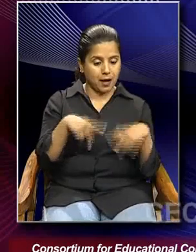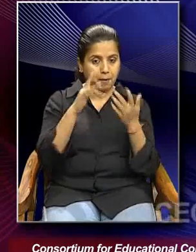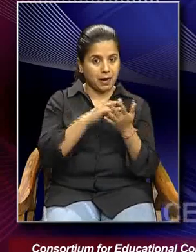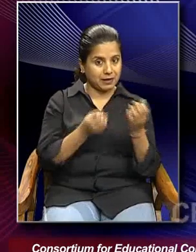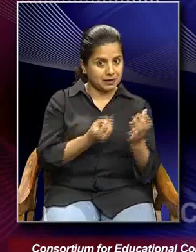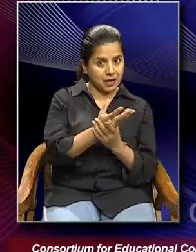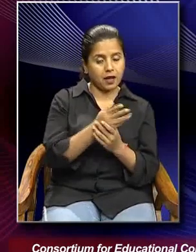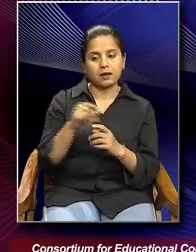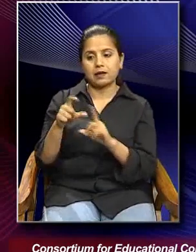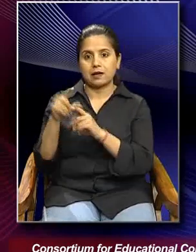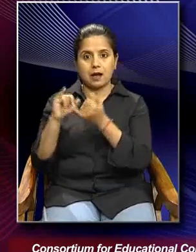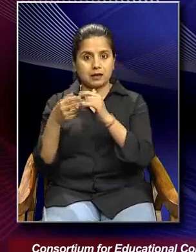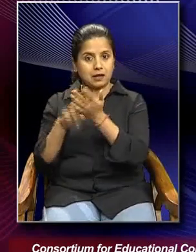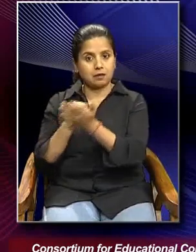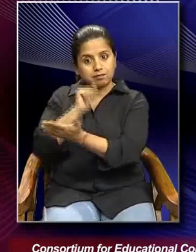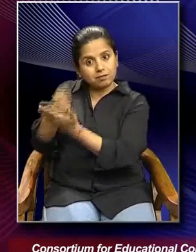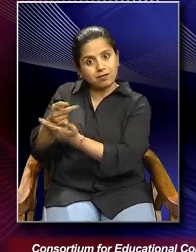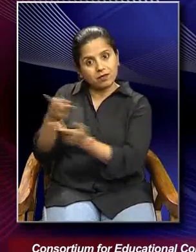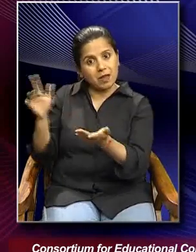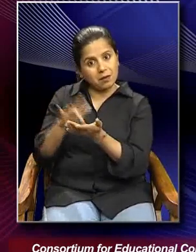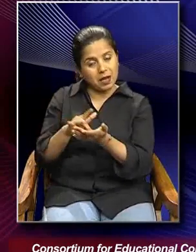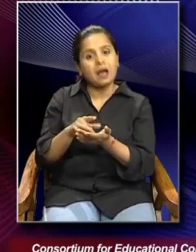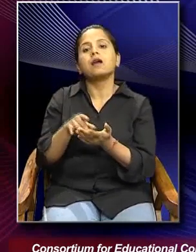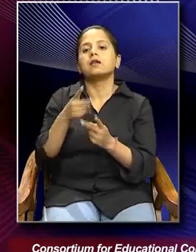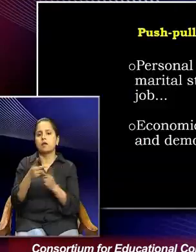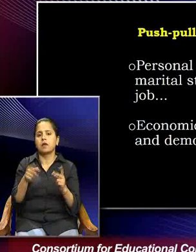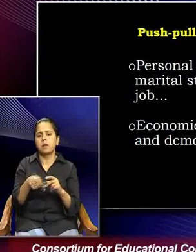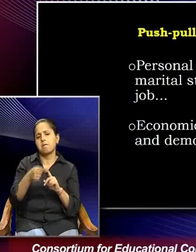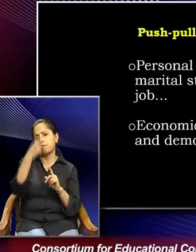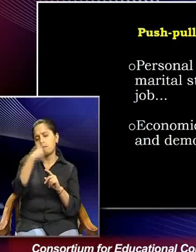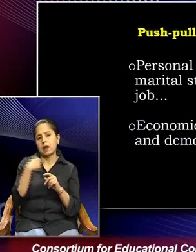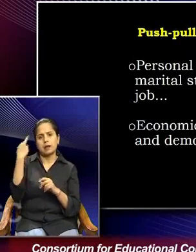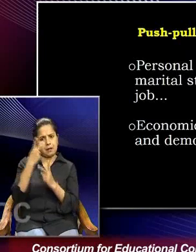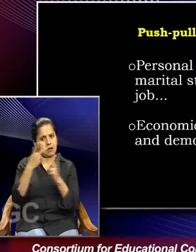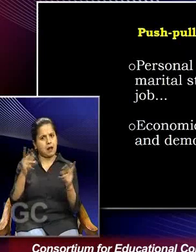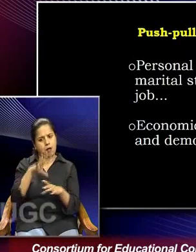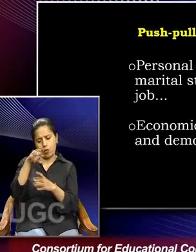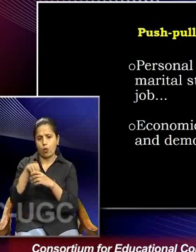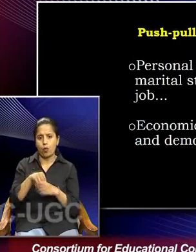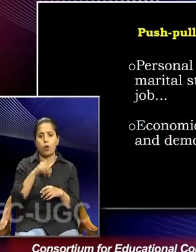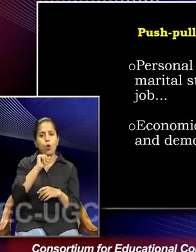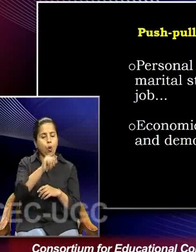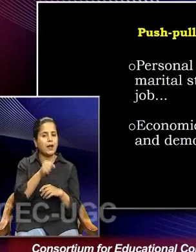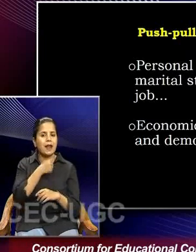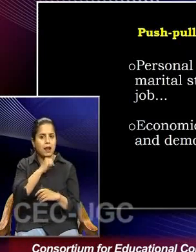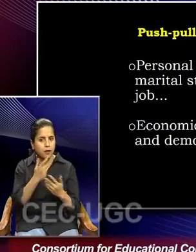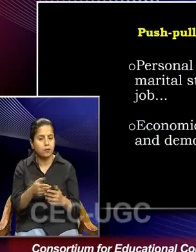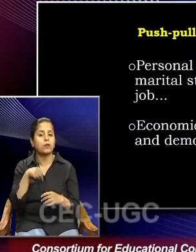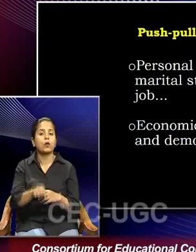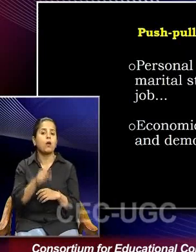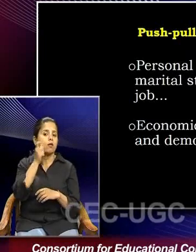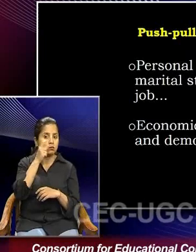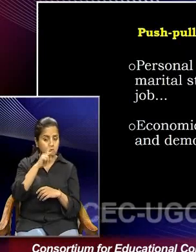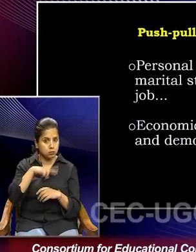of destinations. And this may also include the personal factors of individual, including their age, sex,